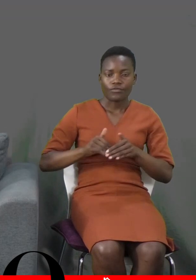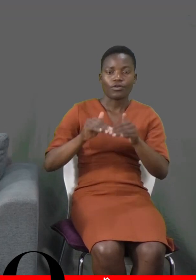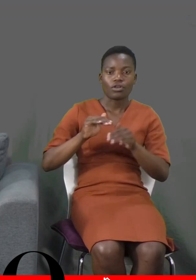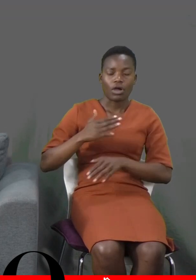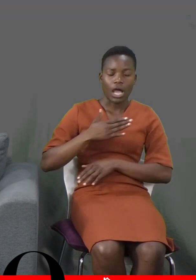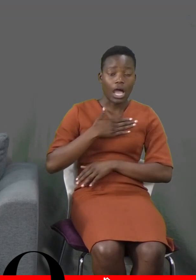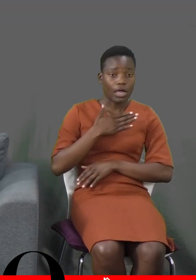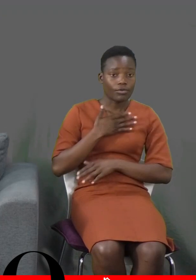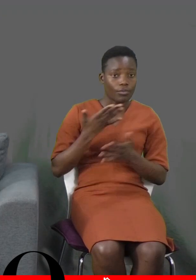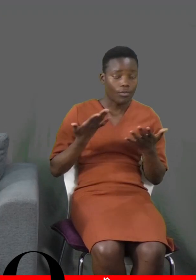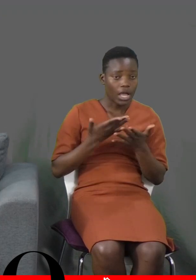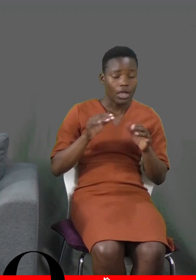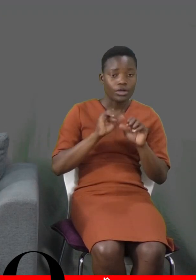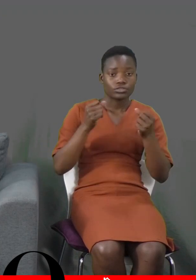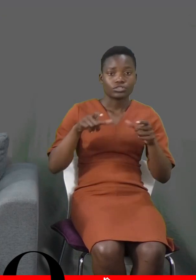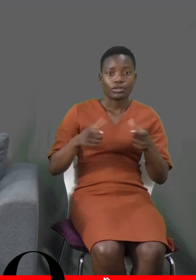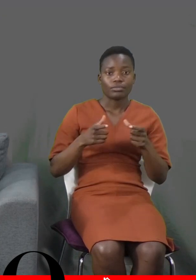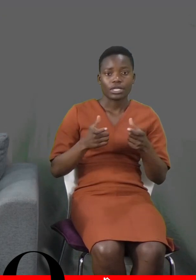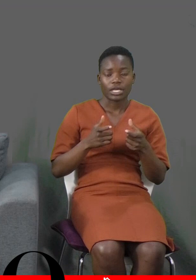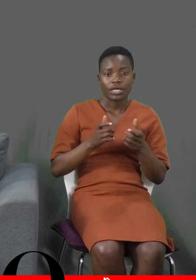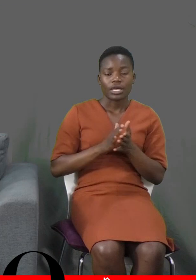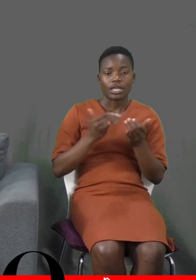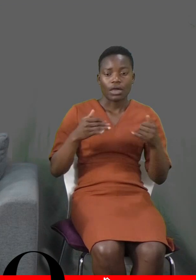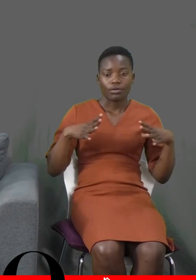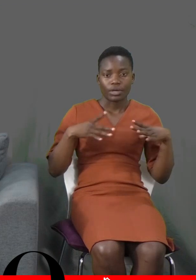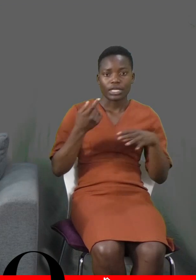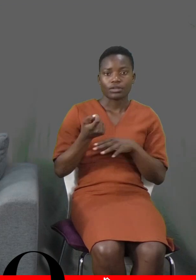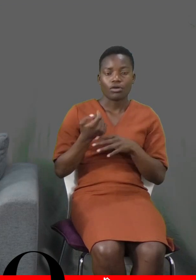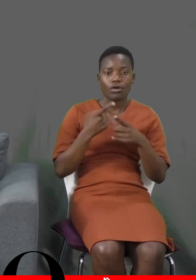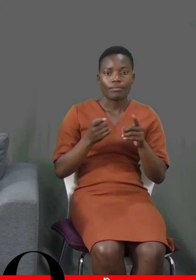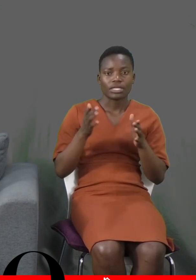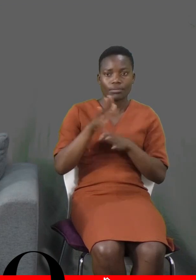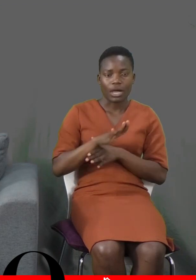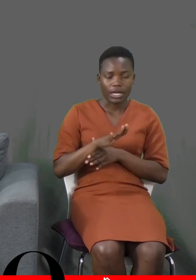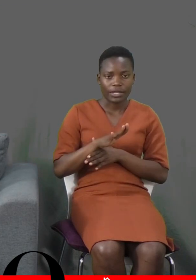kutufuata kwenye mitandao zetu. We are in for a short commercial break. We'll be right back